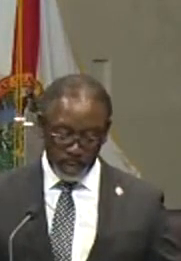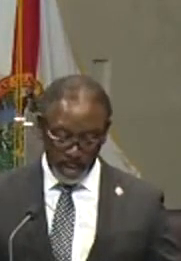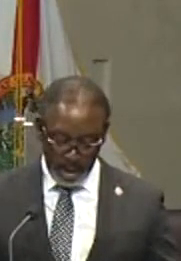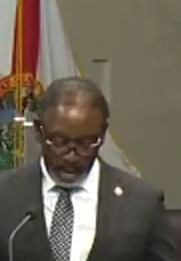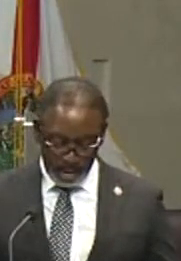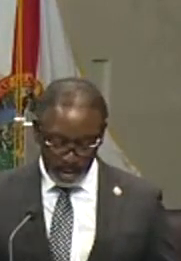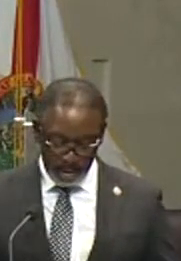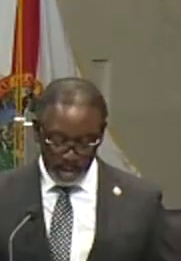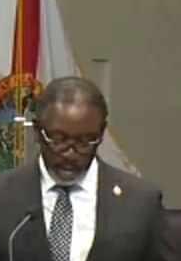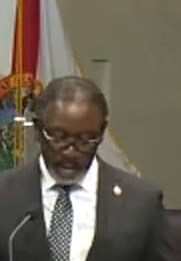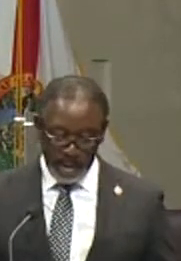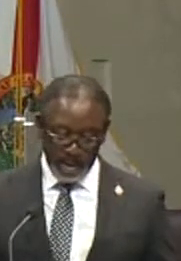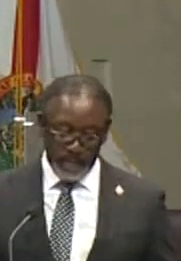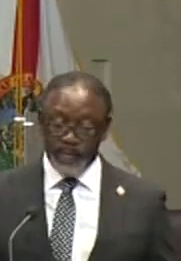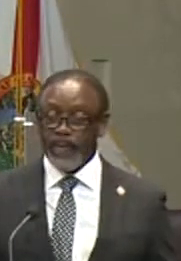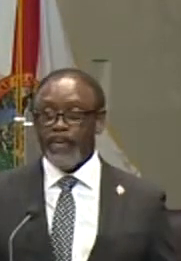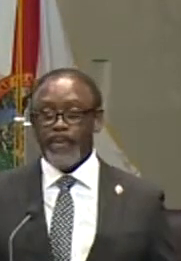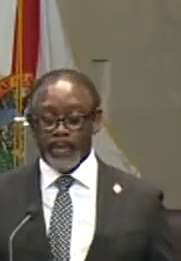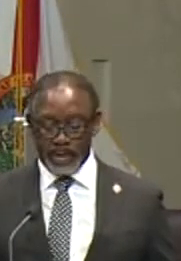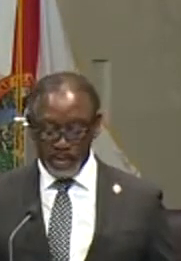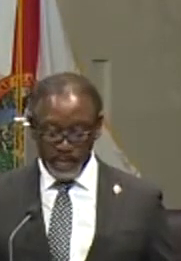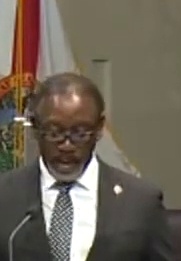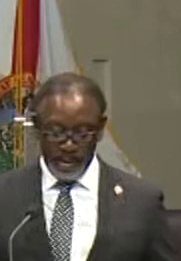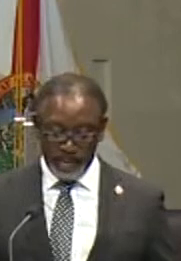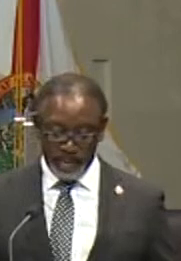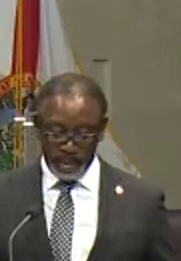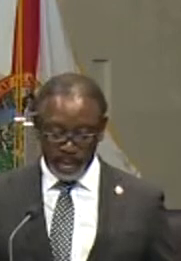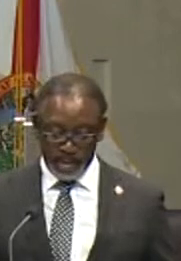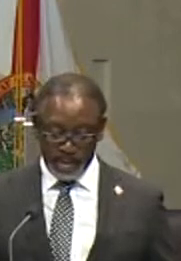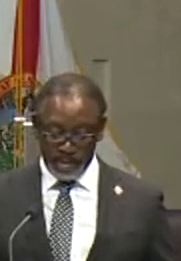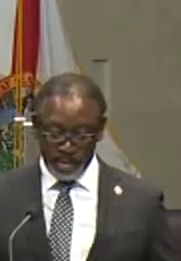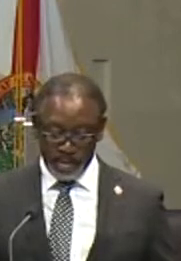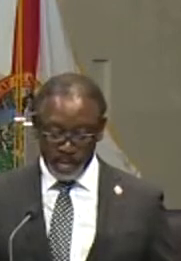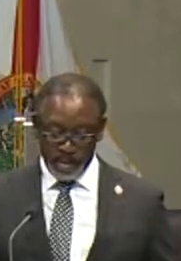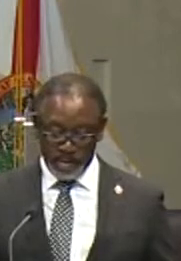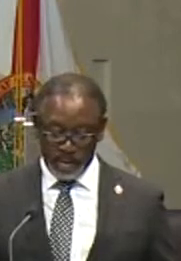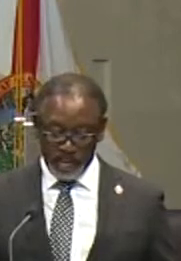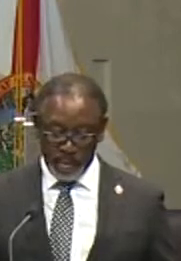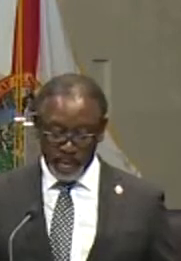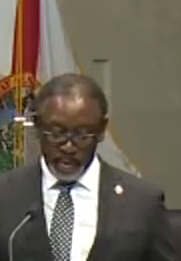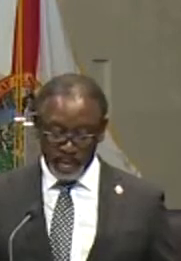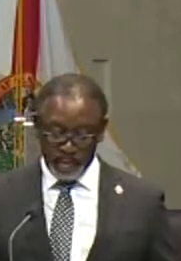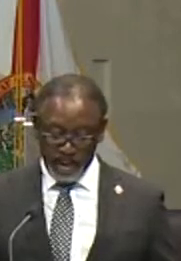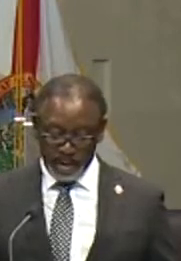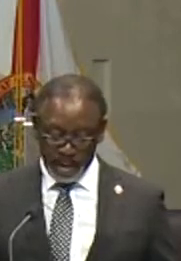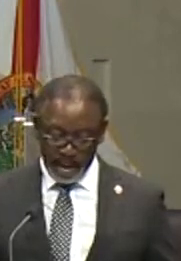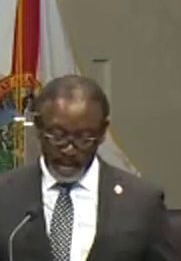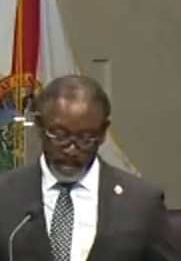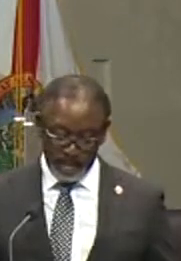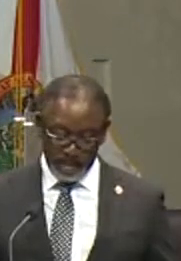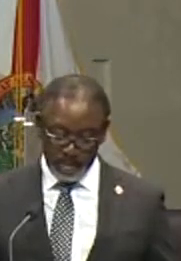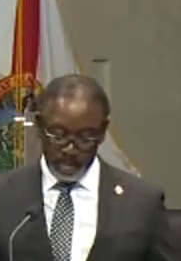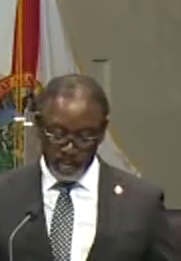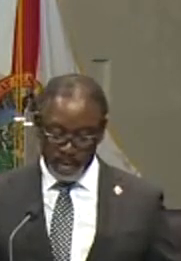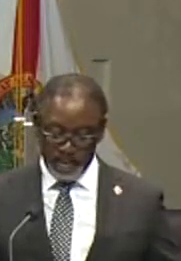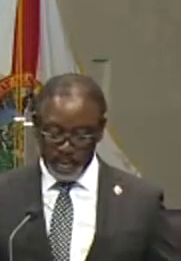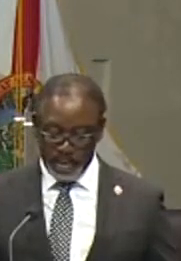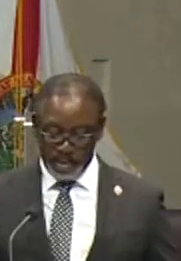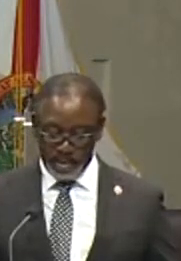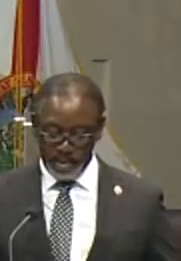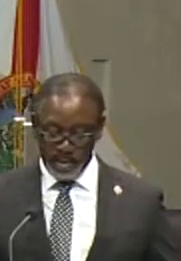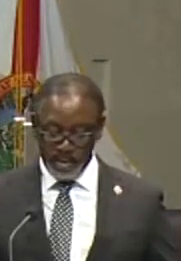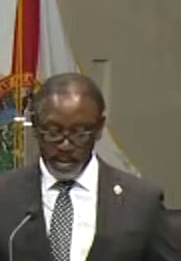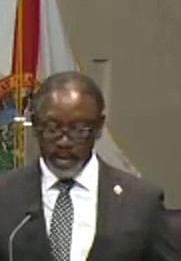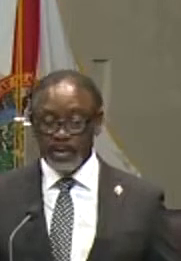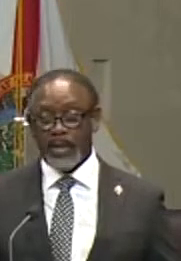the 28th, it was 4.28%. So more than 3 times what it